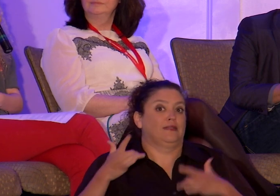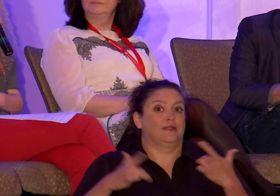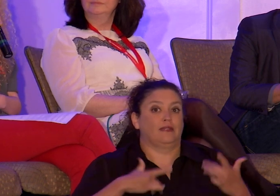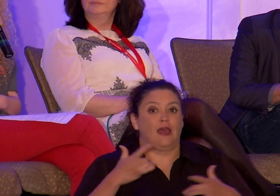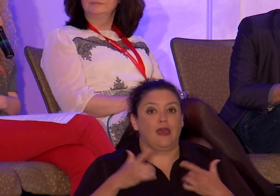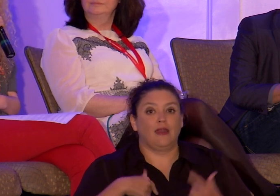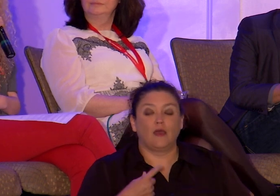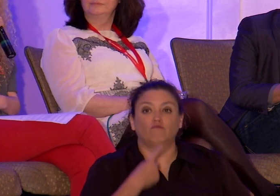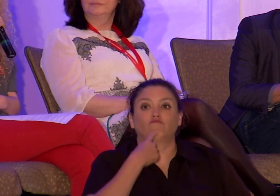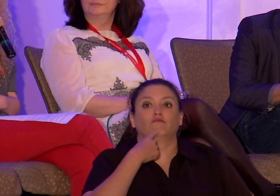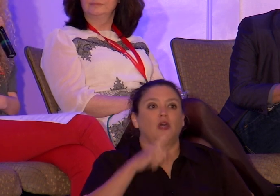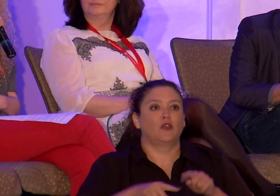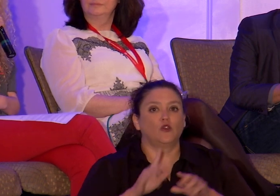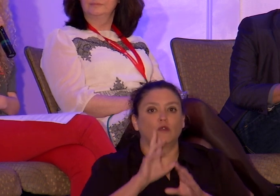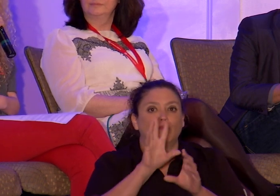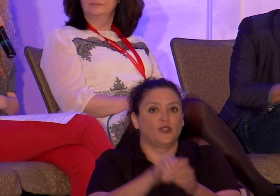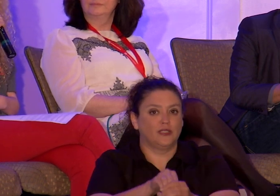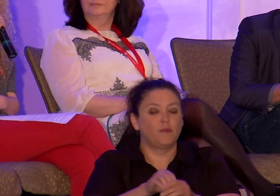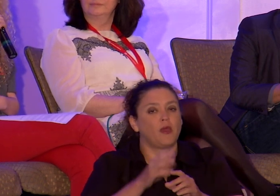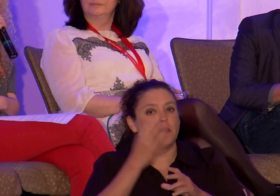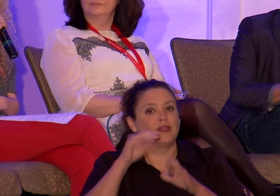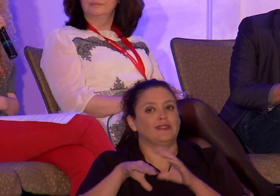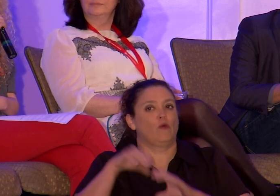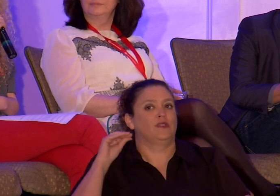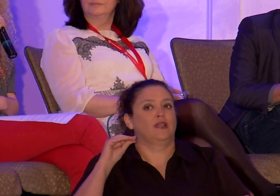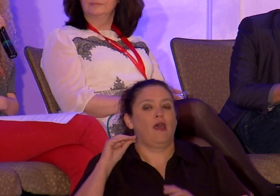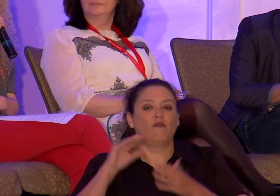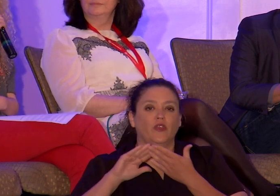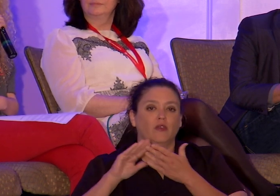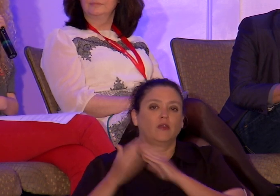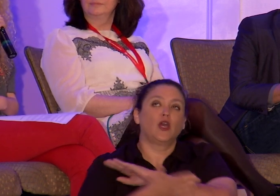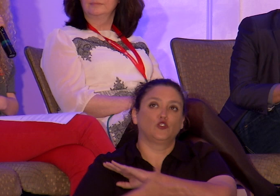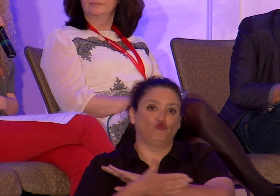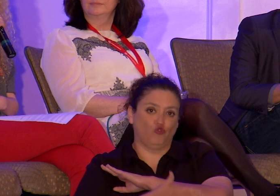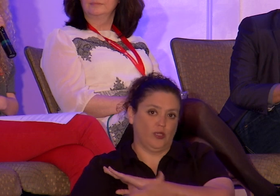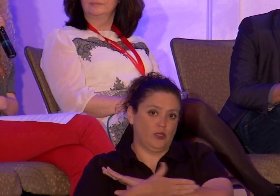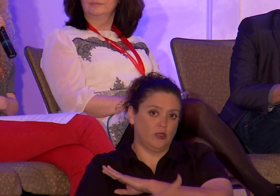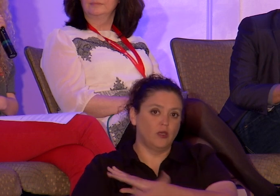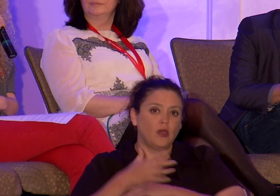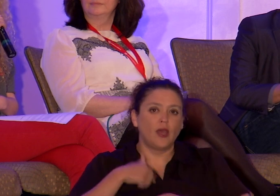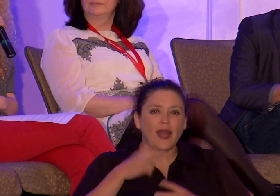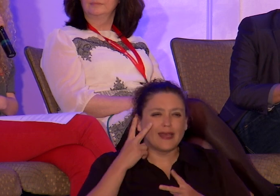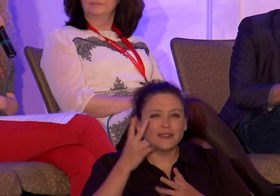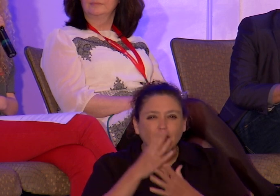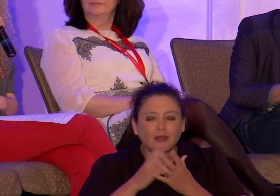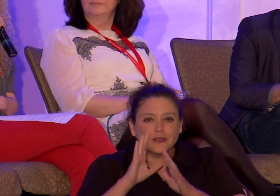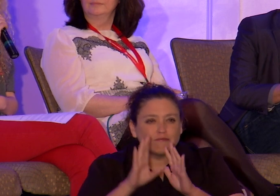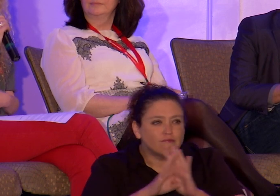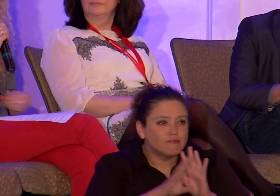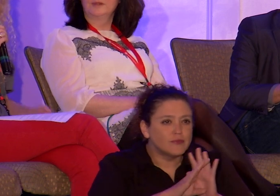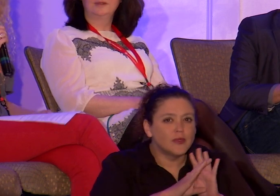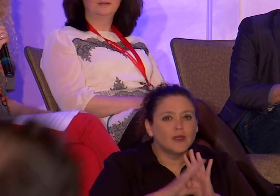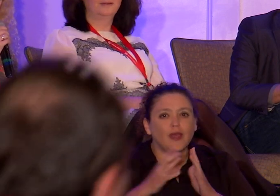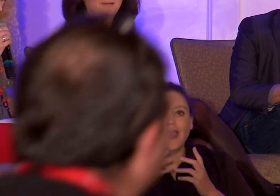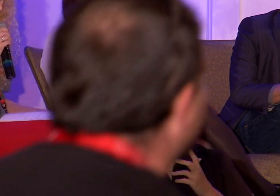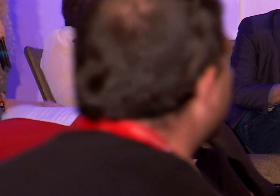I was out of the country, but I saw some images. I saw there were about 5 people in the audience, so I call that a success.